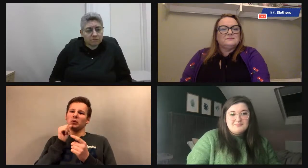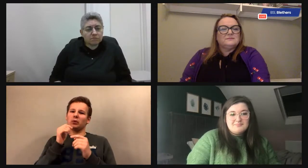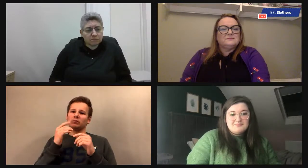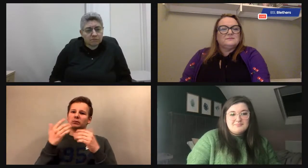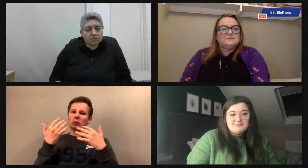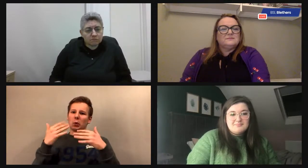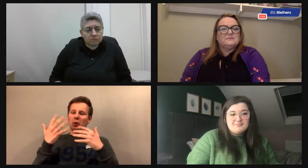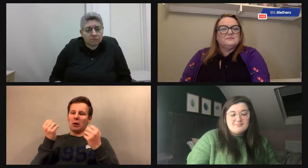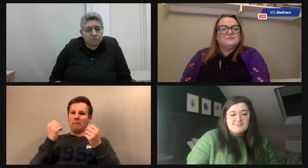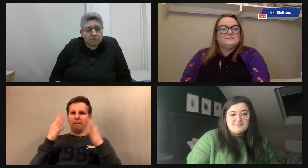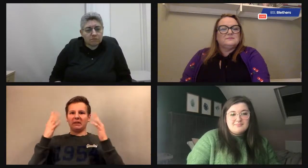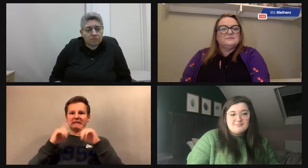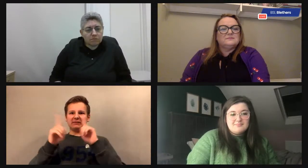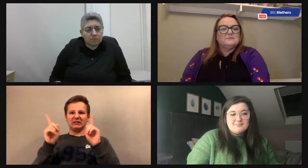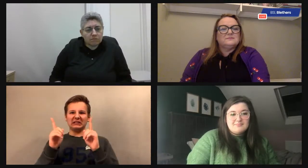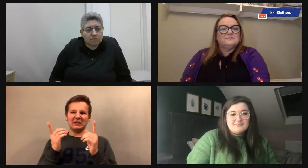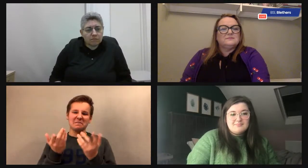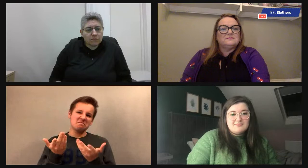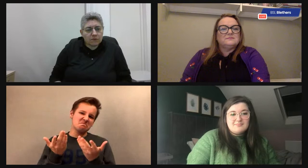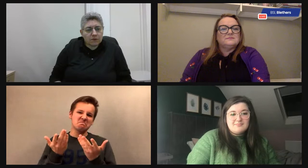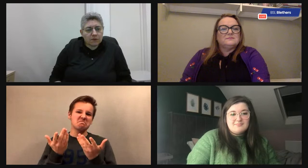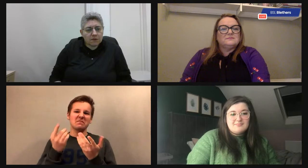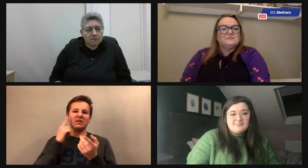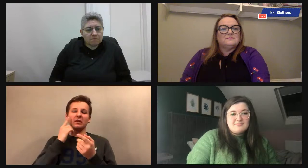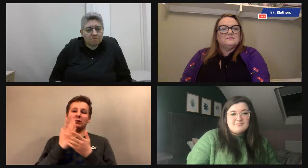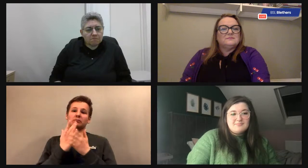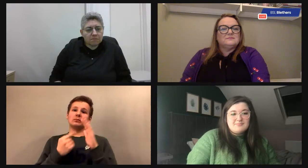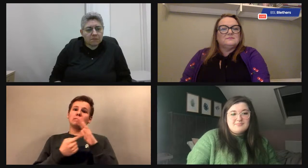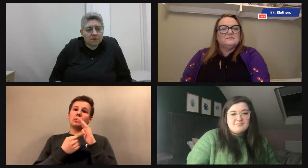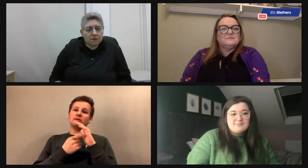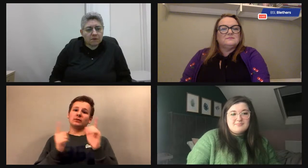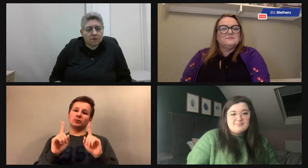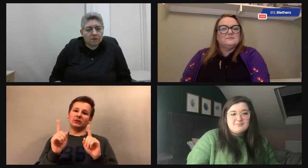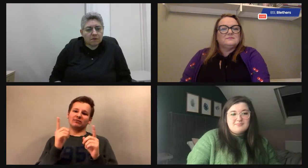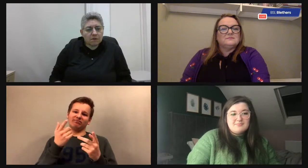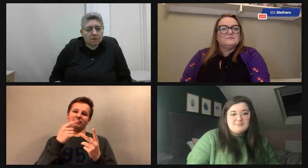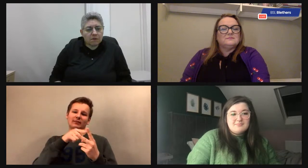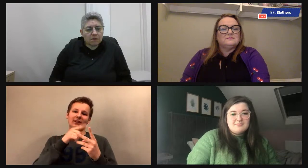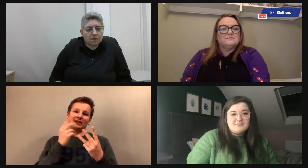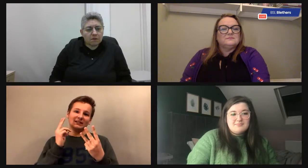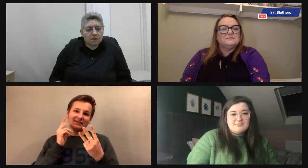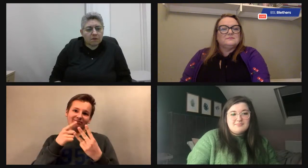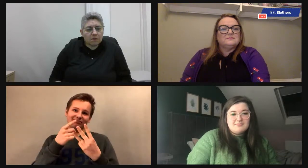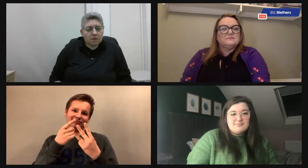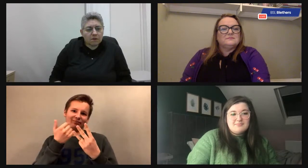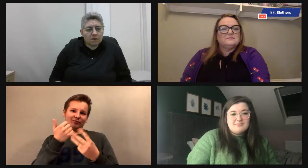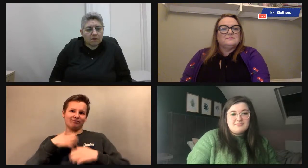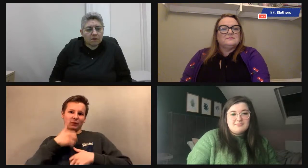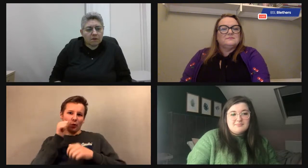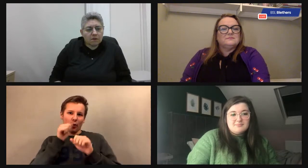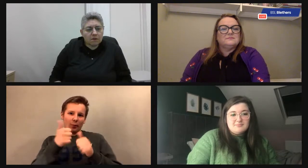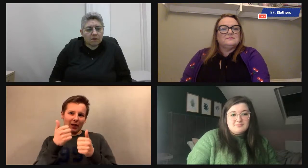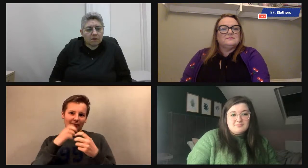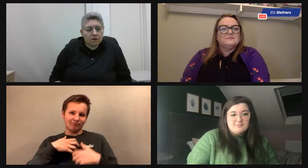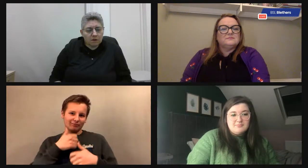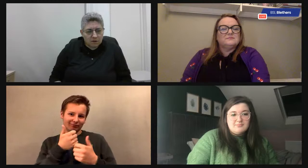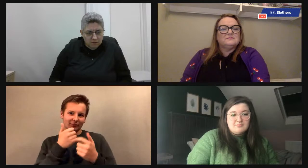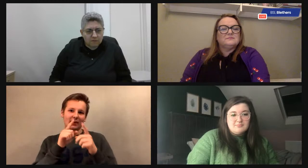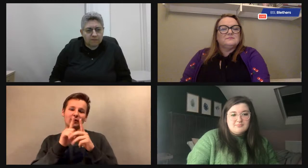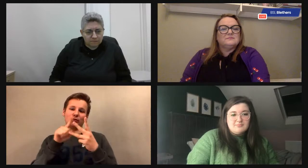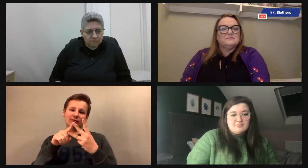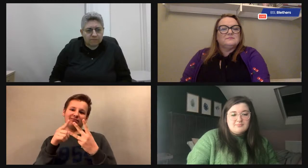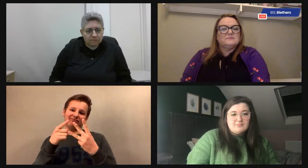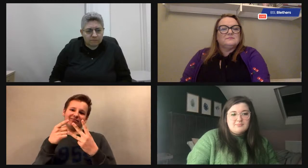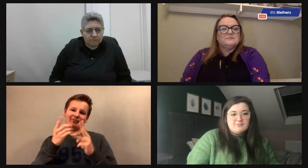important to you? For me, Avril, gender doesn't matter really. For me, what's important is that if the